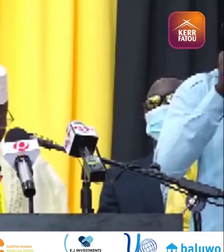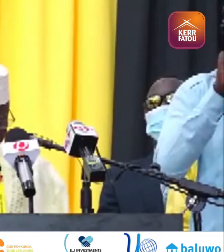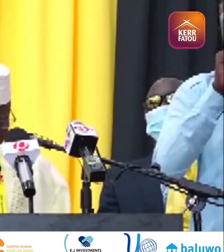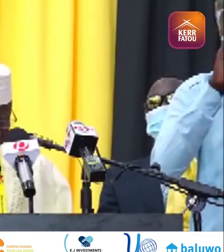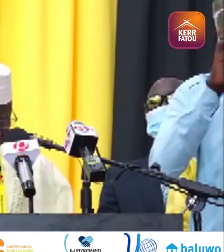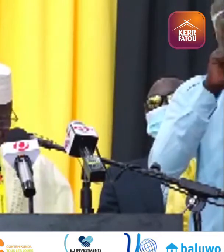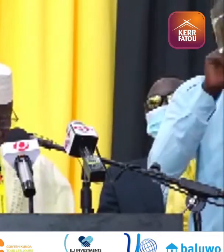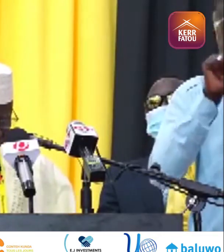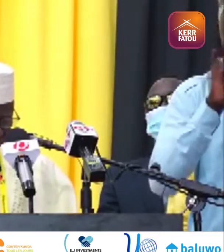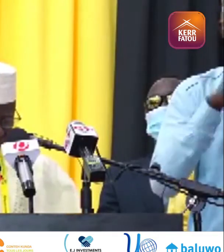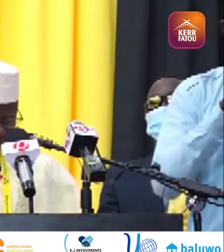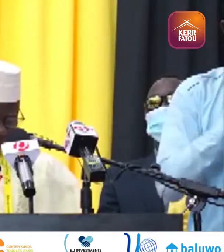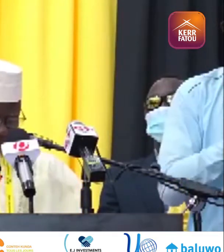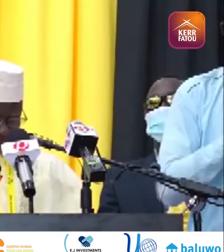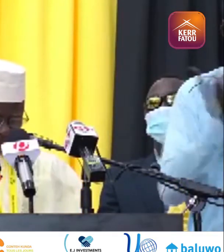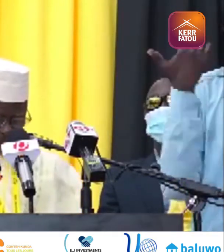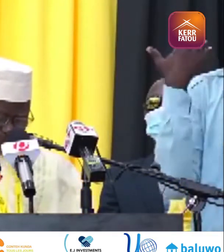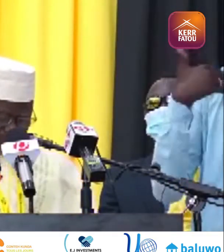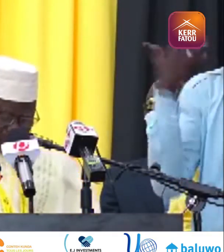well.